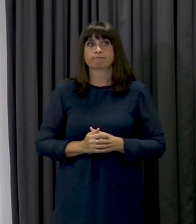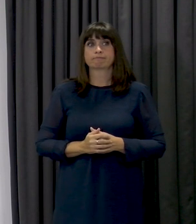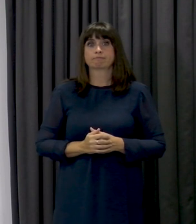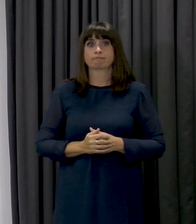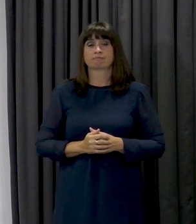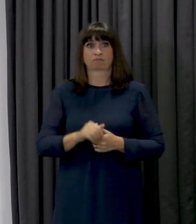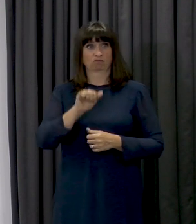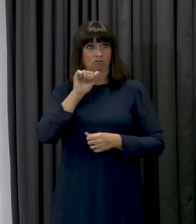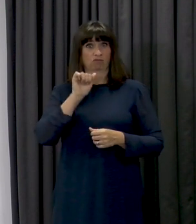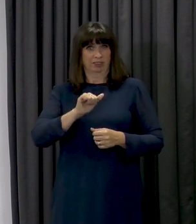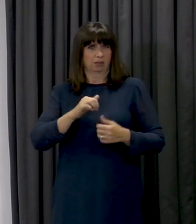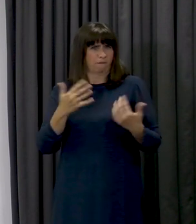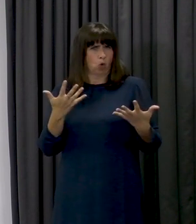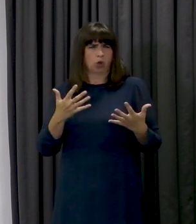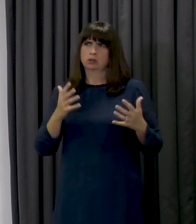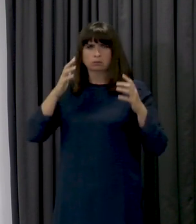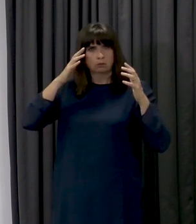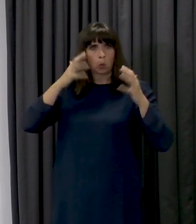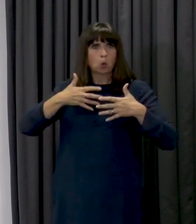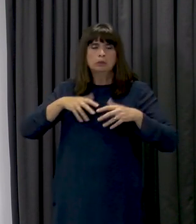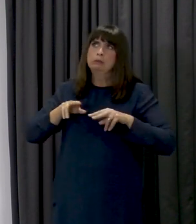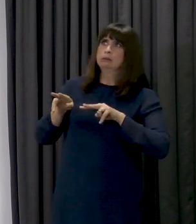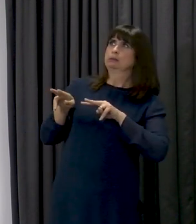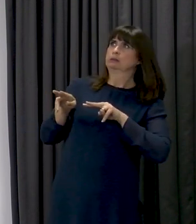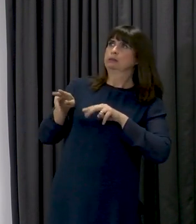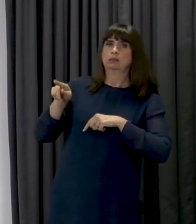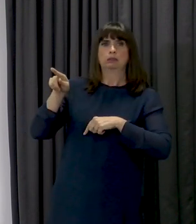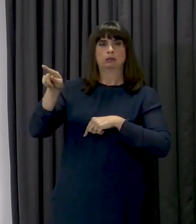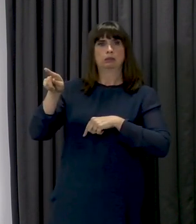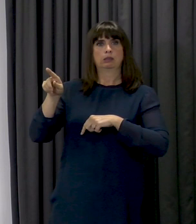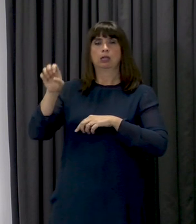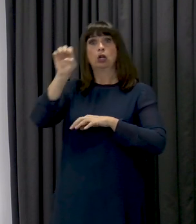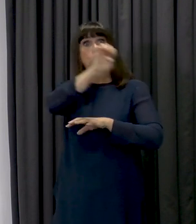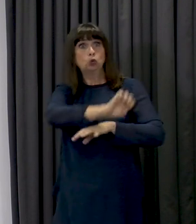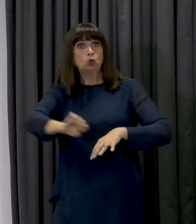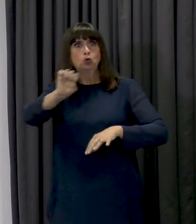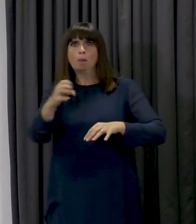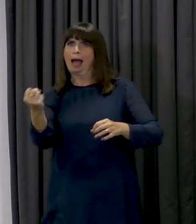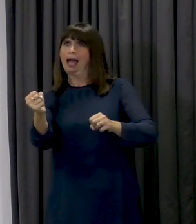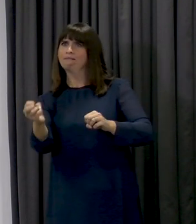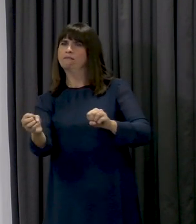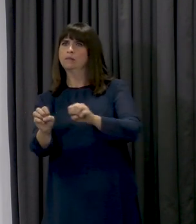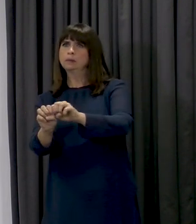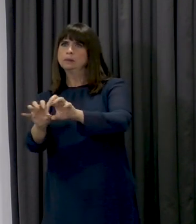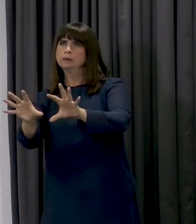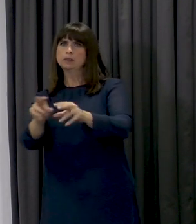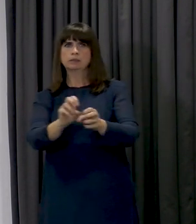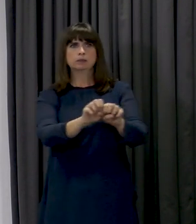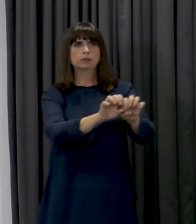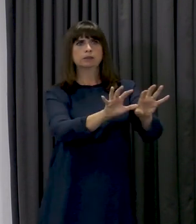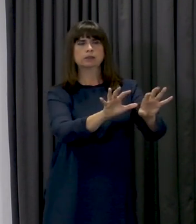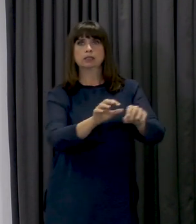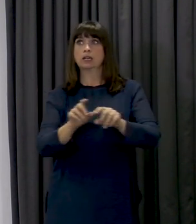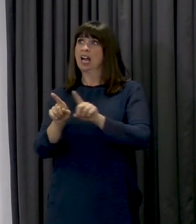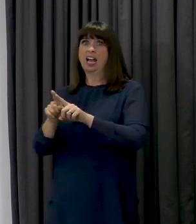to be concerned at the evidence we are seeing in other parts of Europe, in other parts of the world and across our